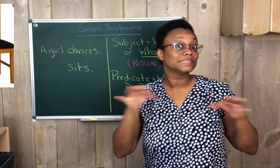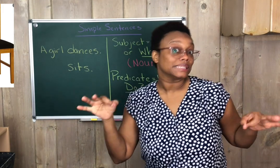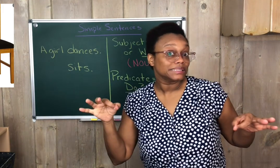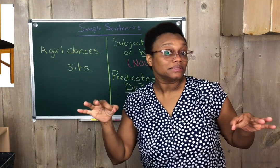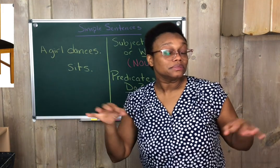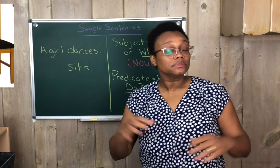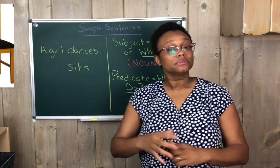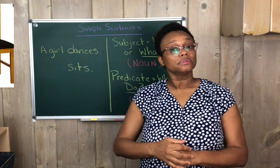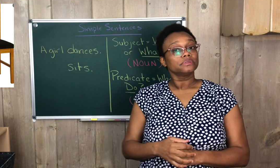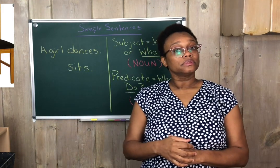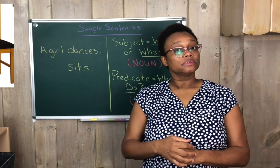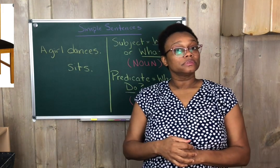Is that a sentence?